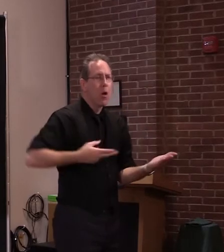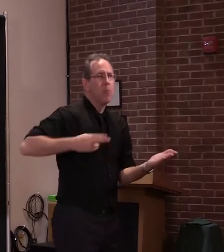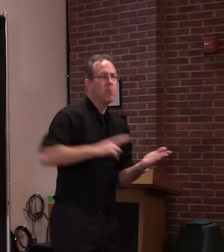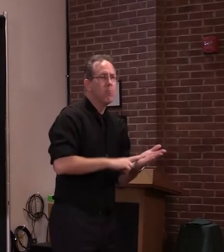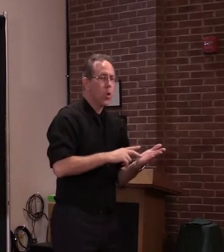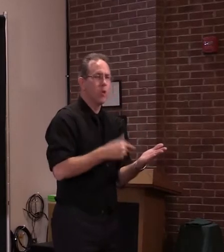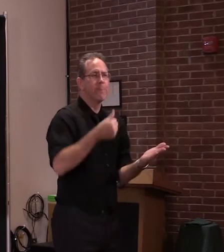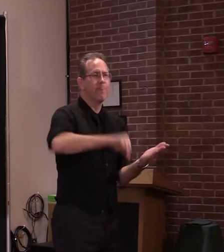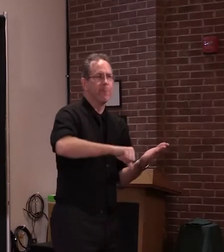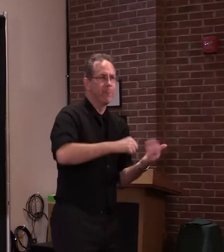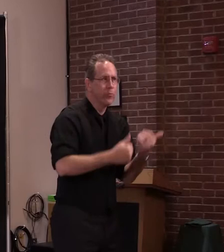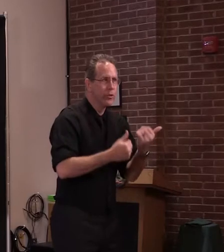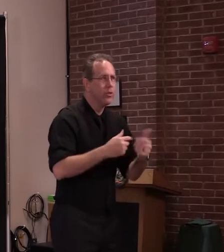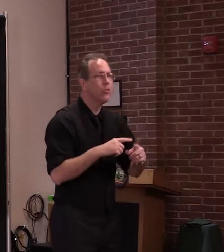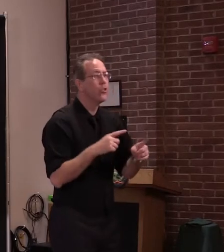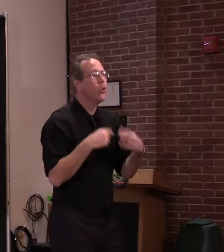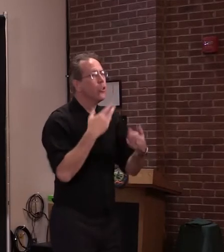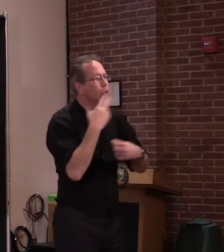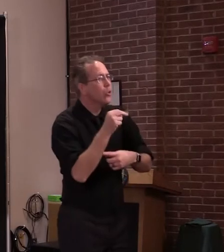because